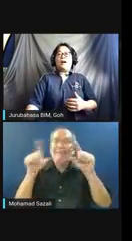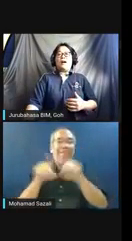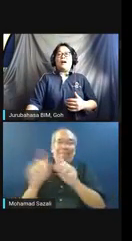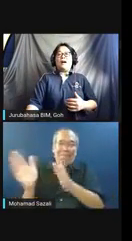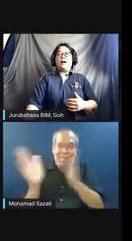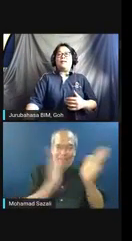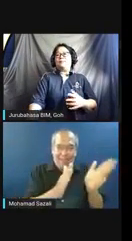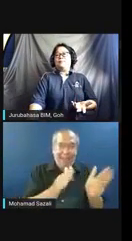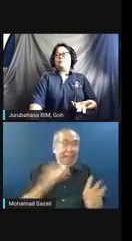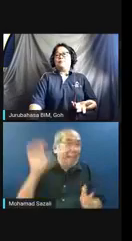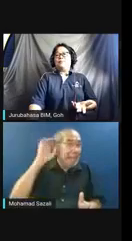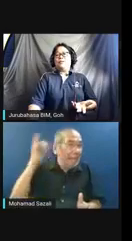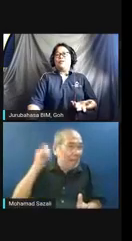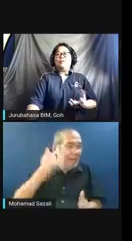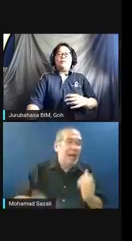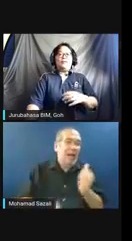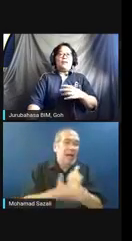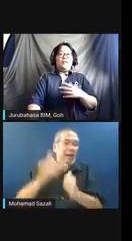if we are